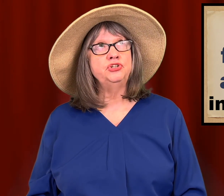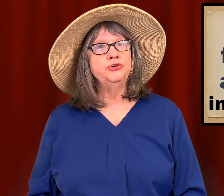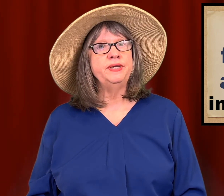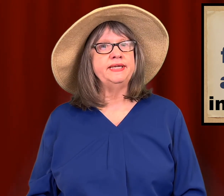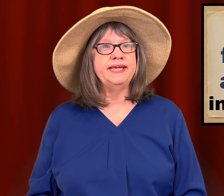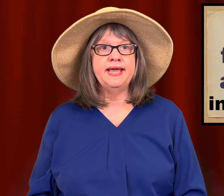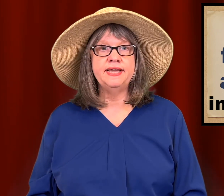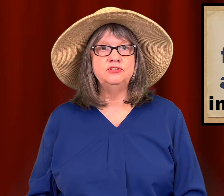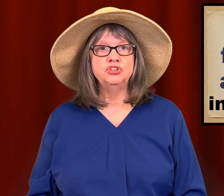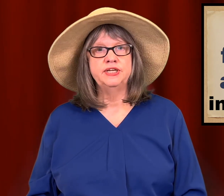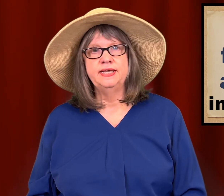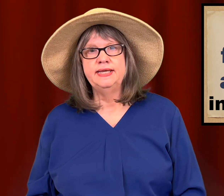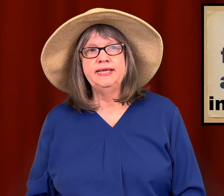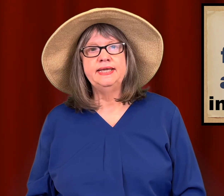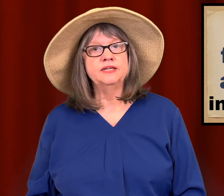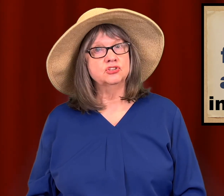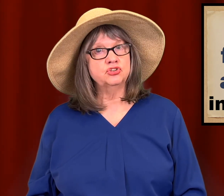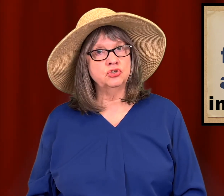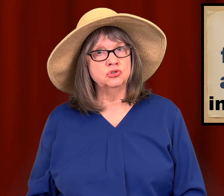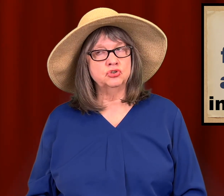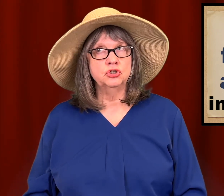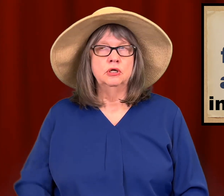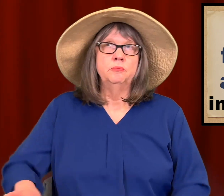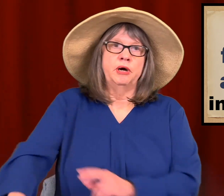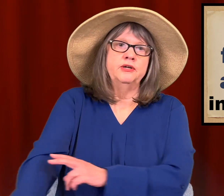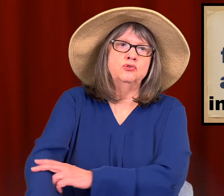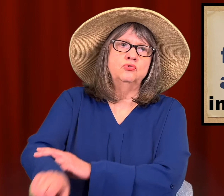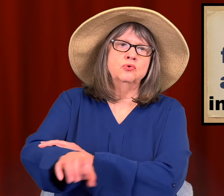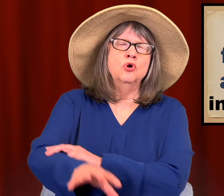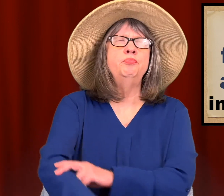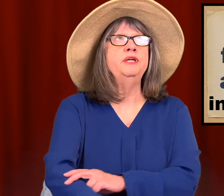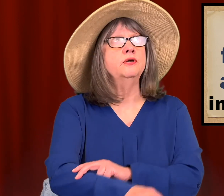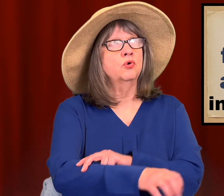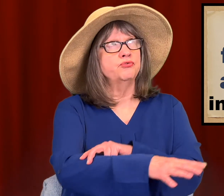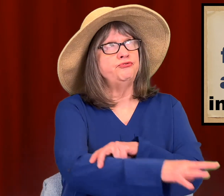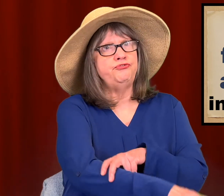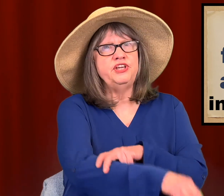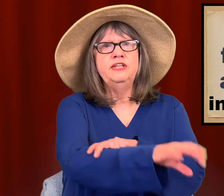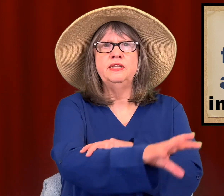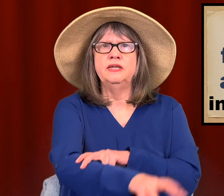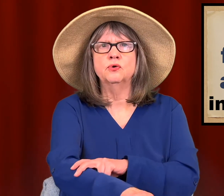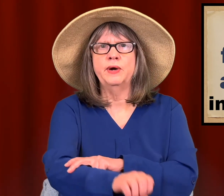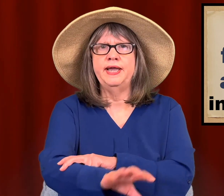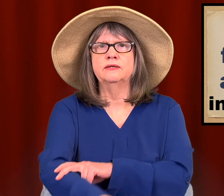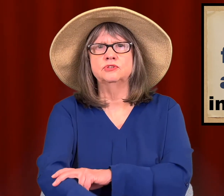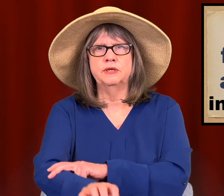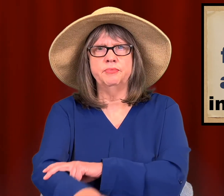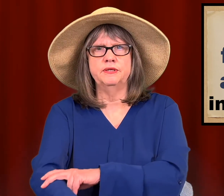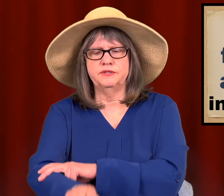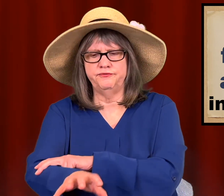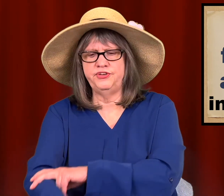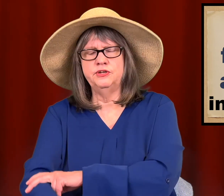to engage in a search by groping or feeling around something, to feel